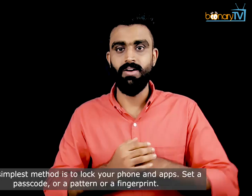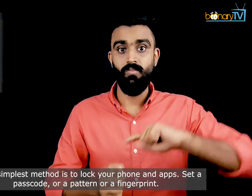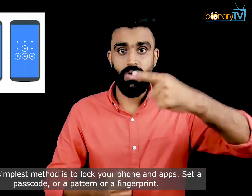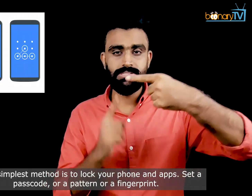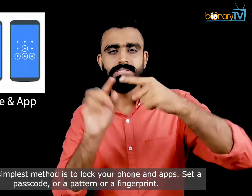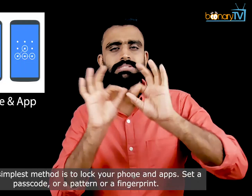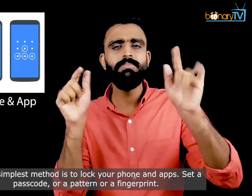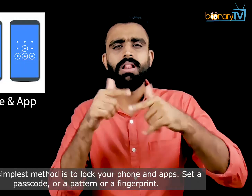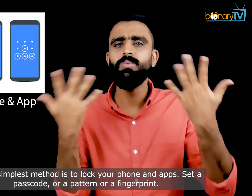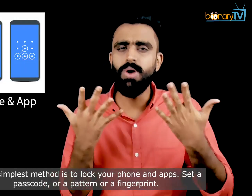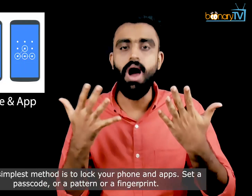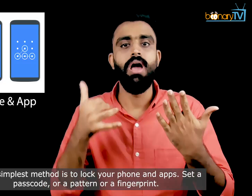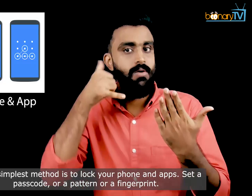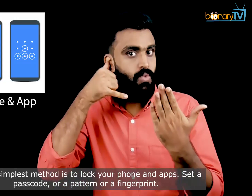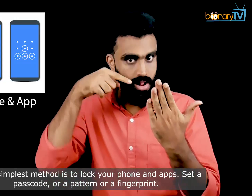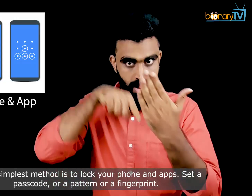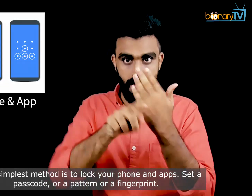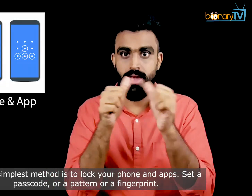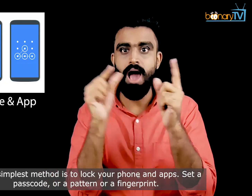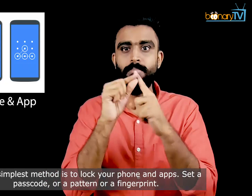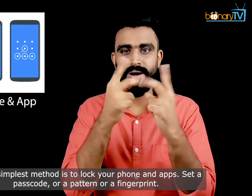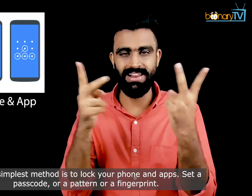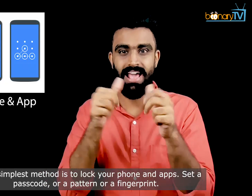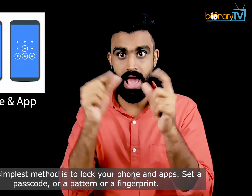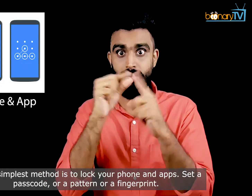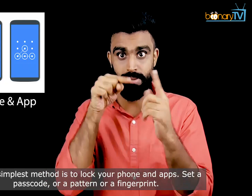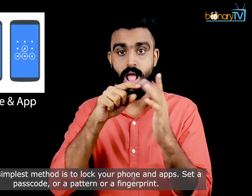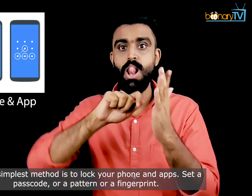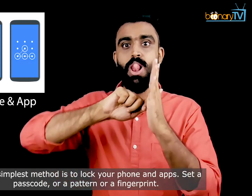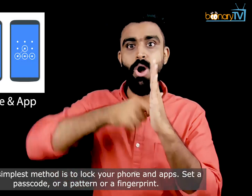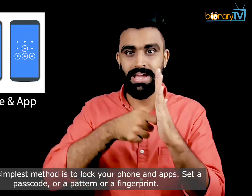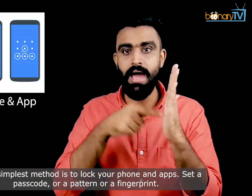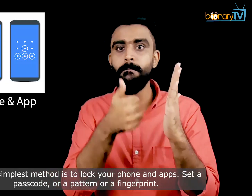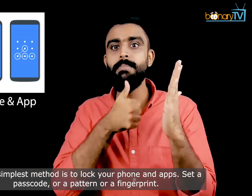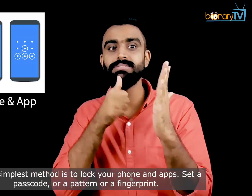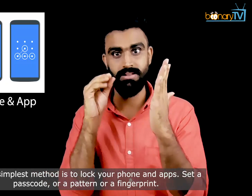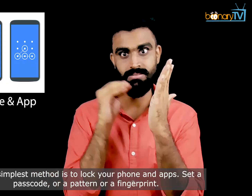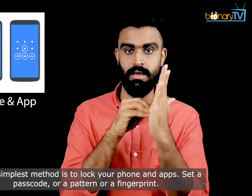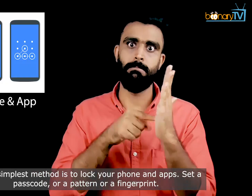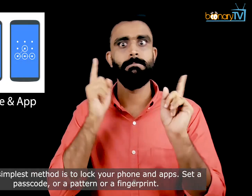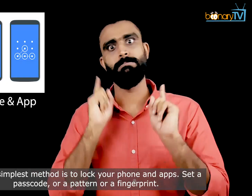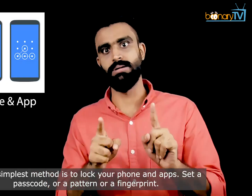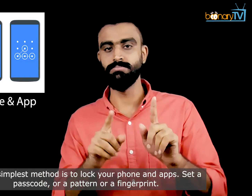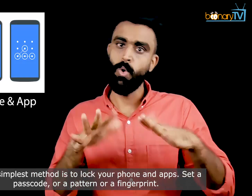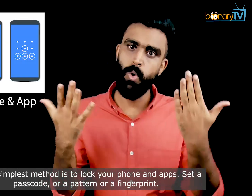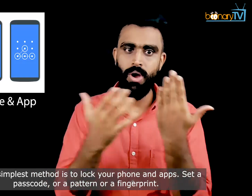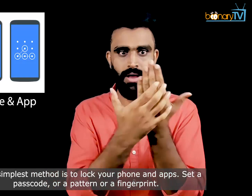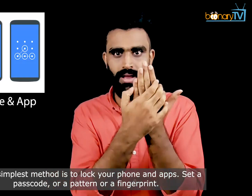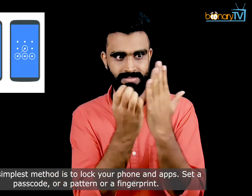Number 1. The simplest method is to lock your phone and apps. Set a passcode